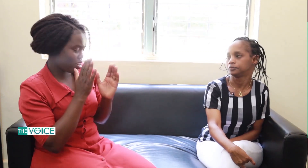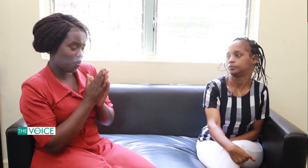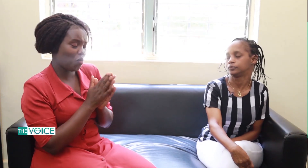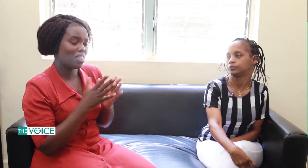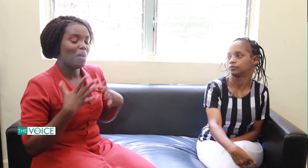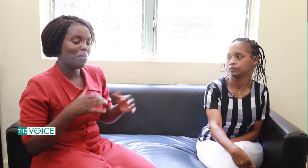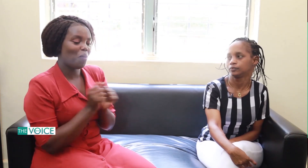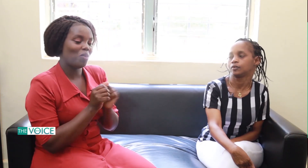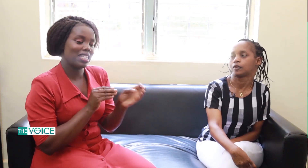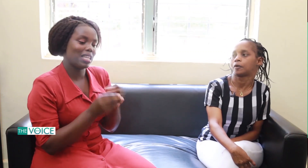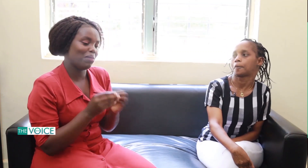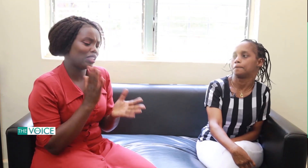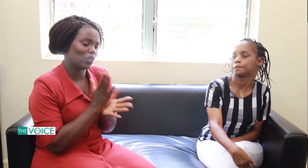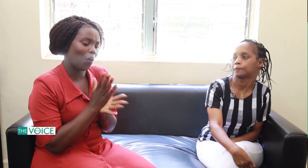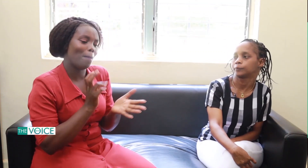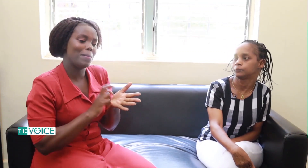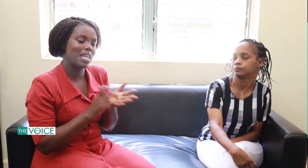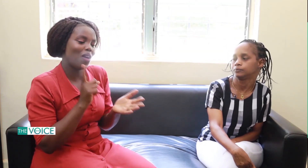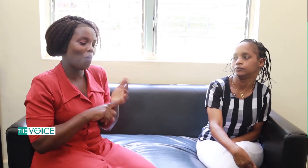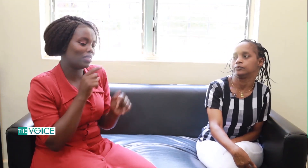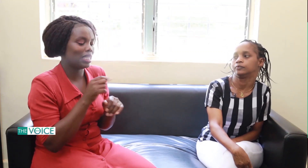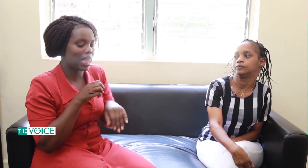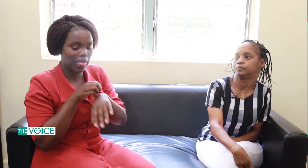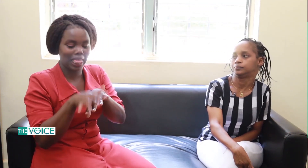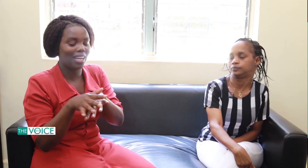It can really affect people with disability.